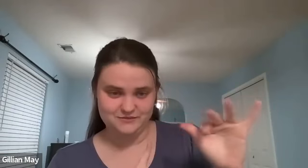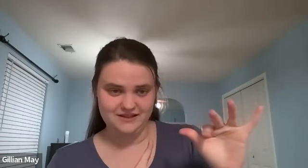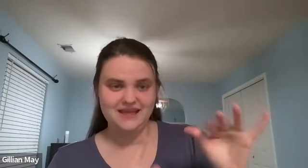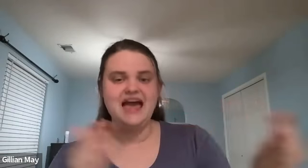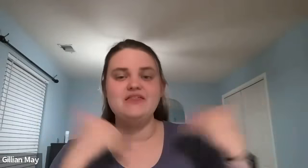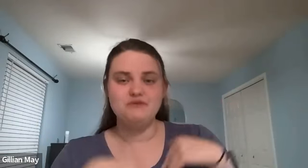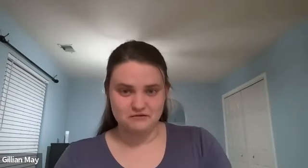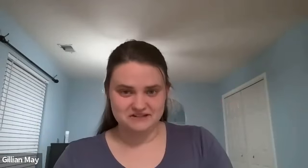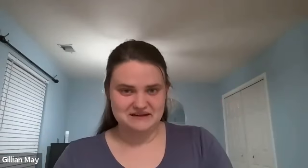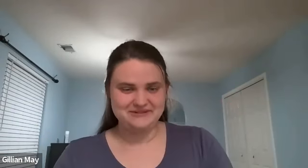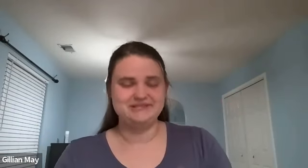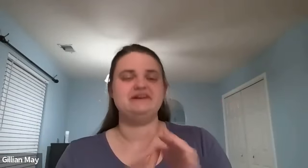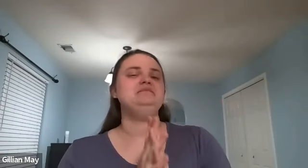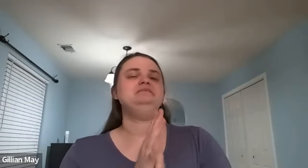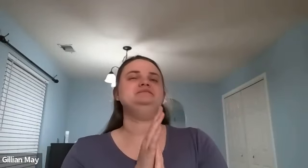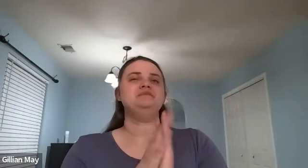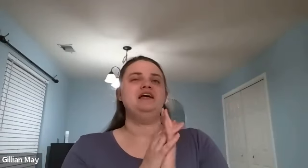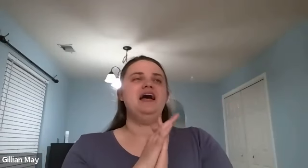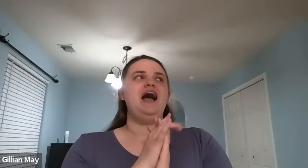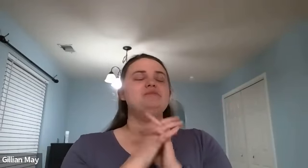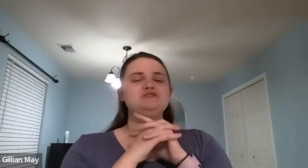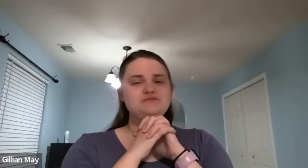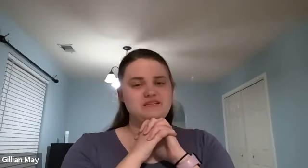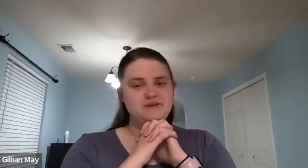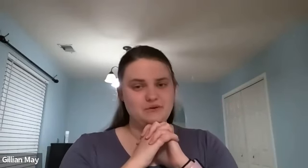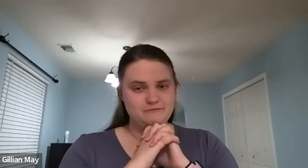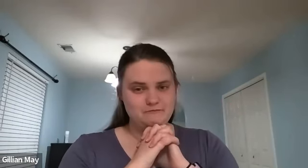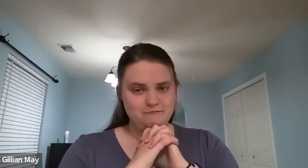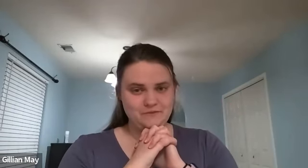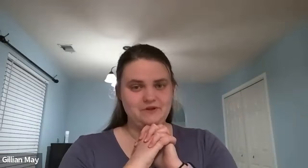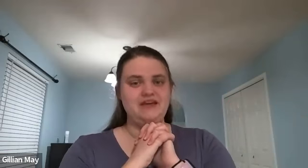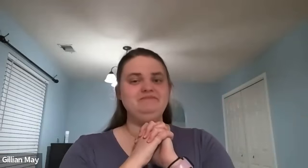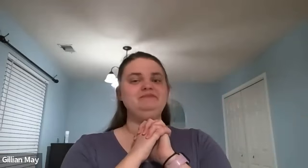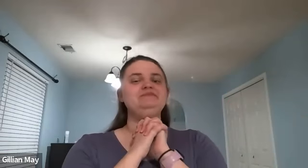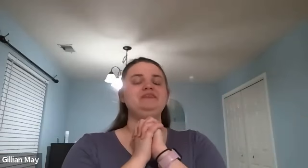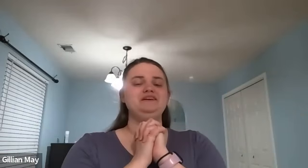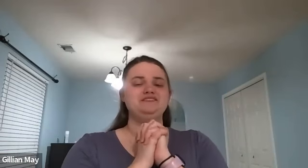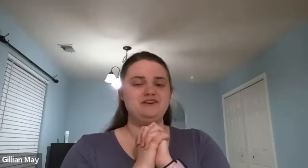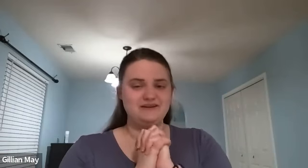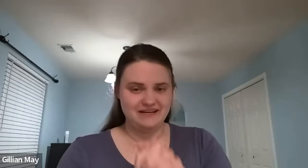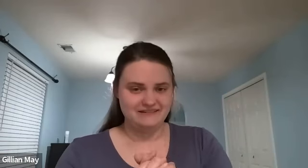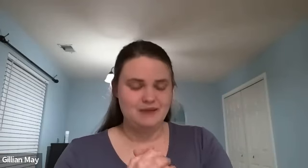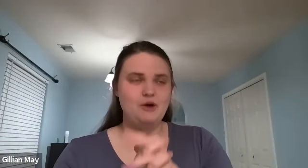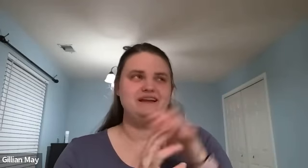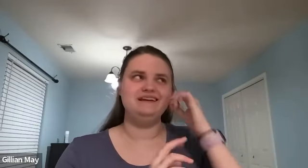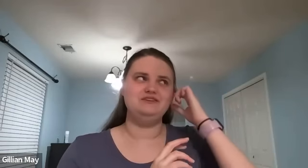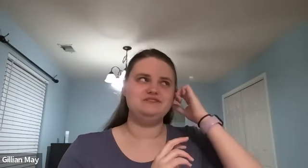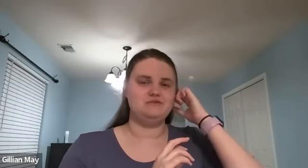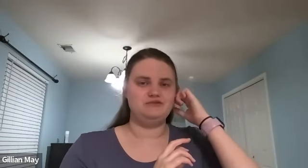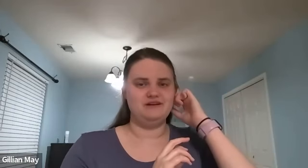spelling, and then we'll move on to numbers. All right. I'm gonna do a really big word. Okay. So y'all get ready. I'm hoping I didn't do this one before. I'm